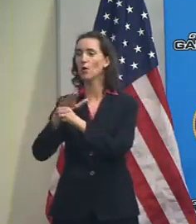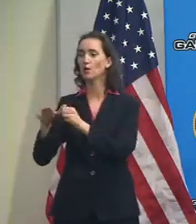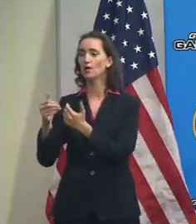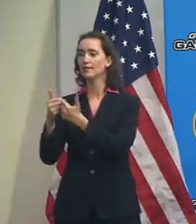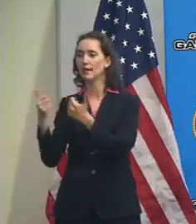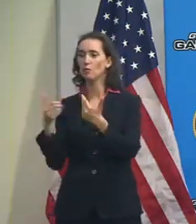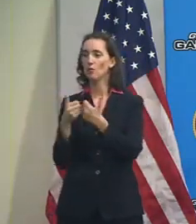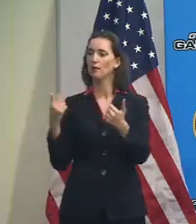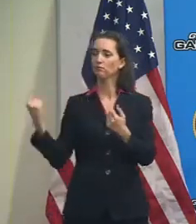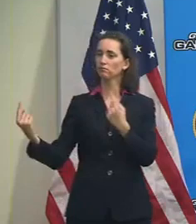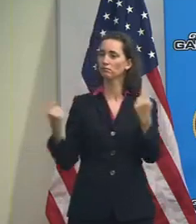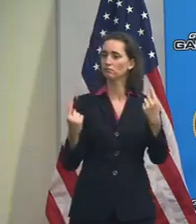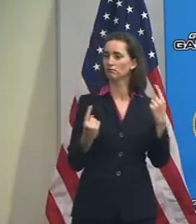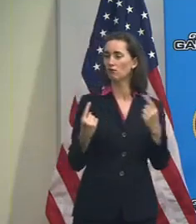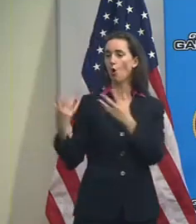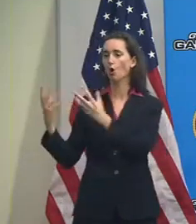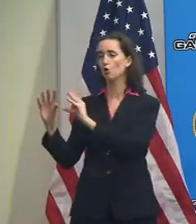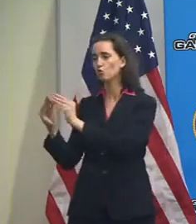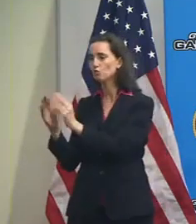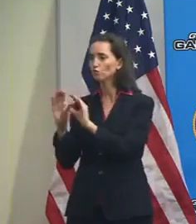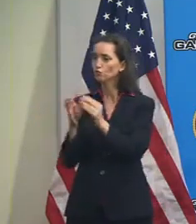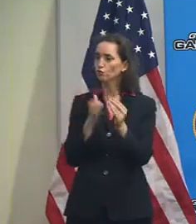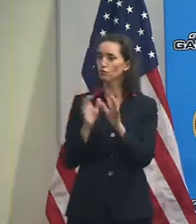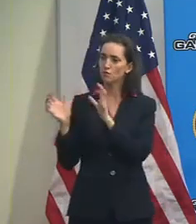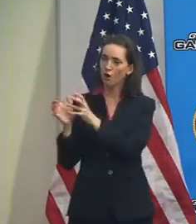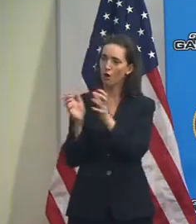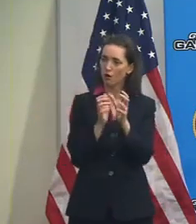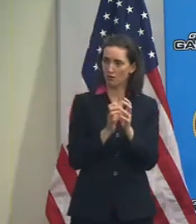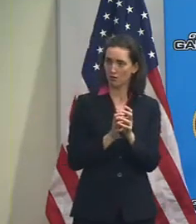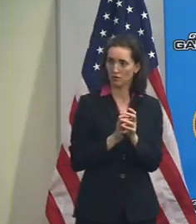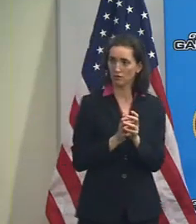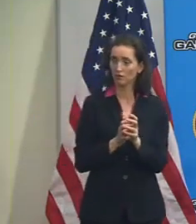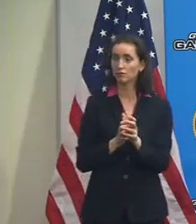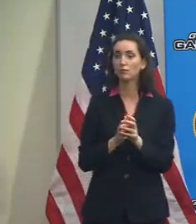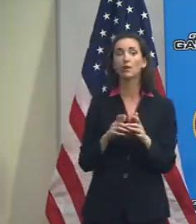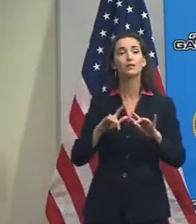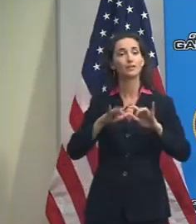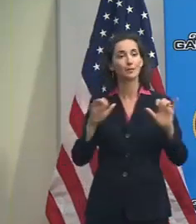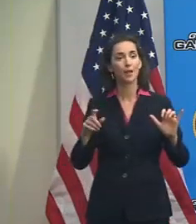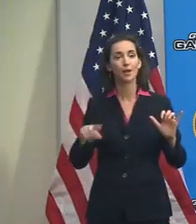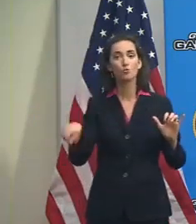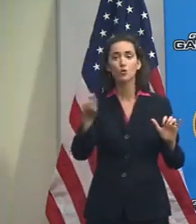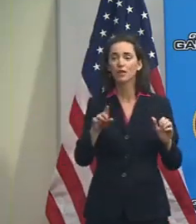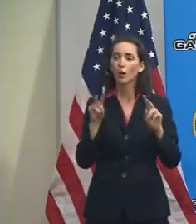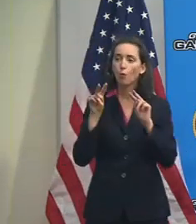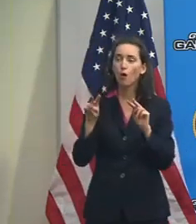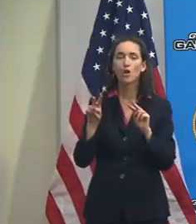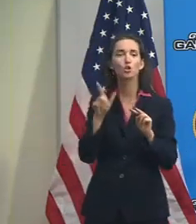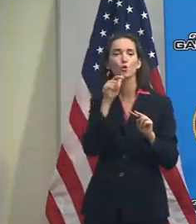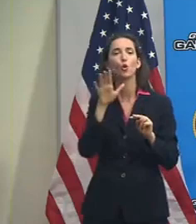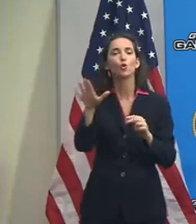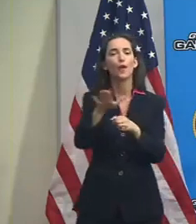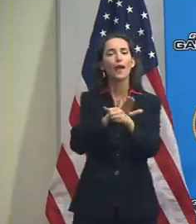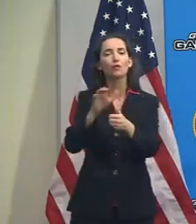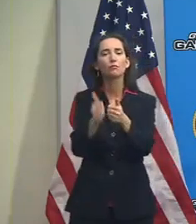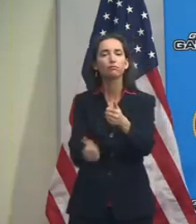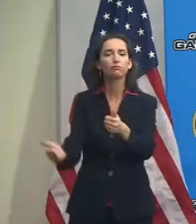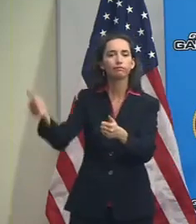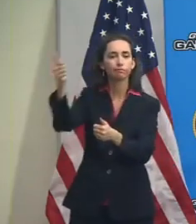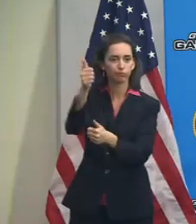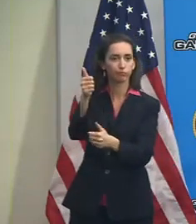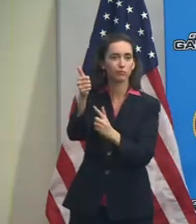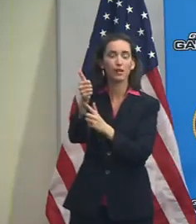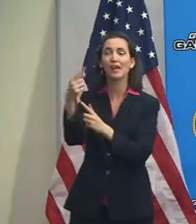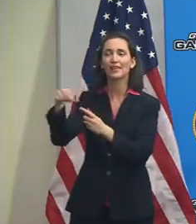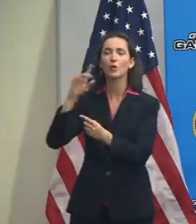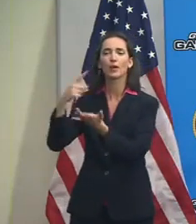non-congregant sheltering. And in the meantime, individuals need to pay attention to their local elected officials, because they will be talking